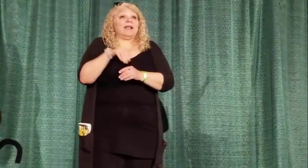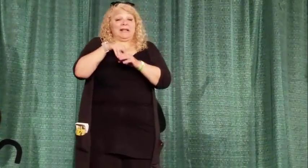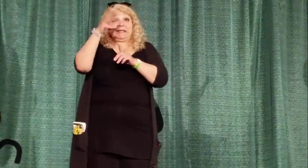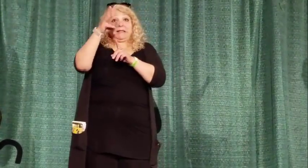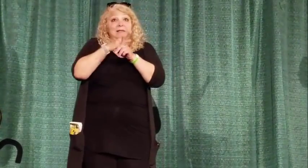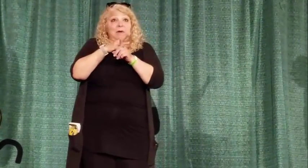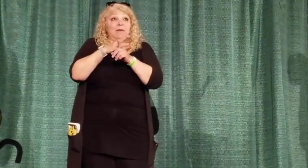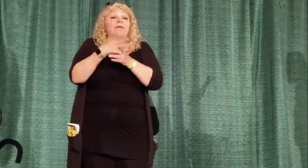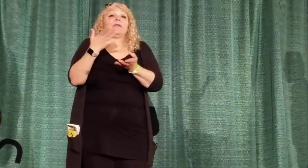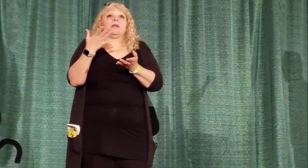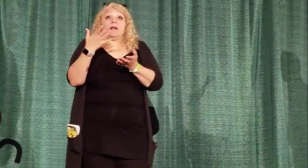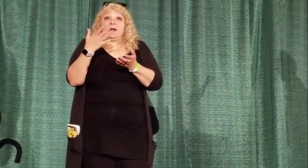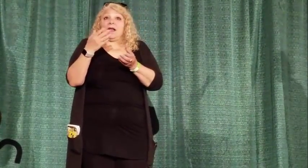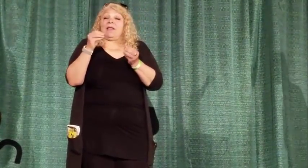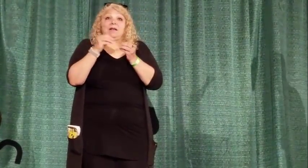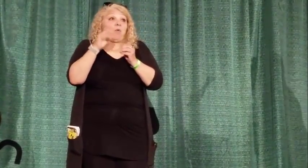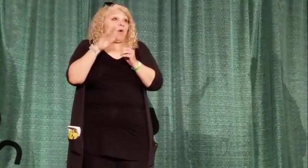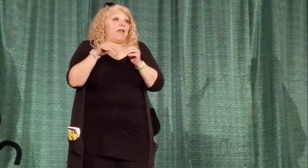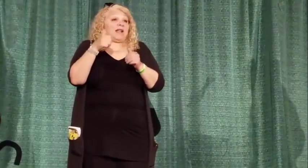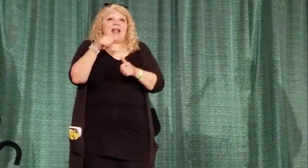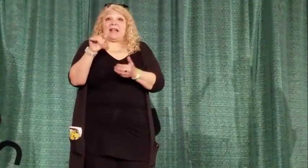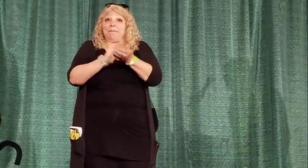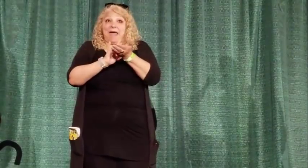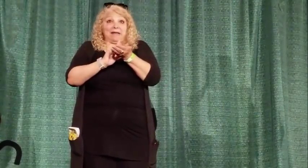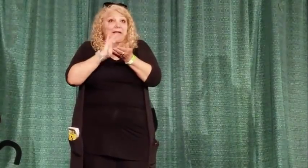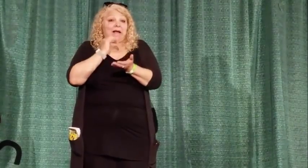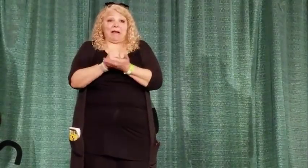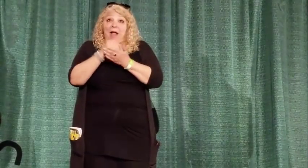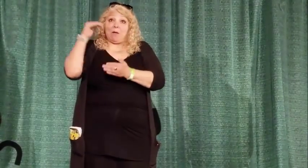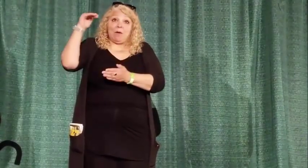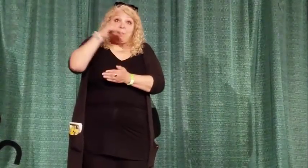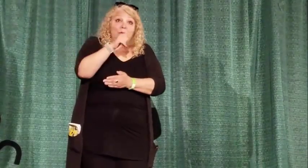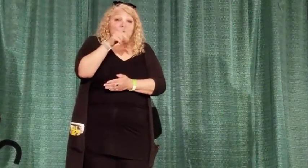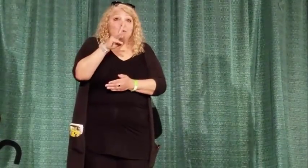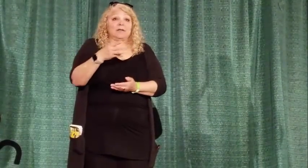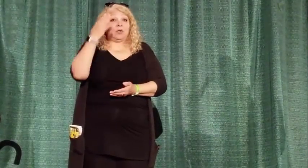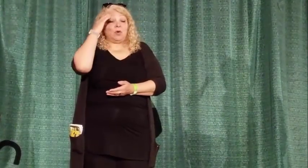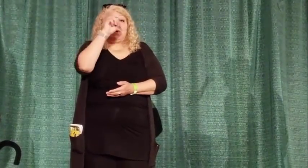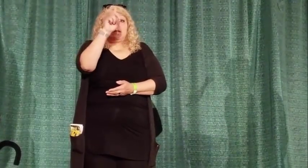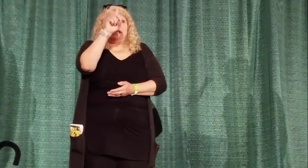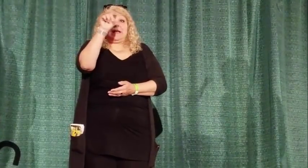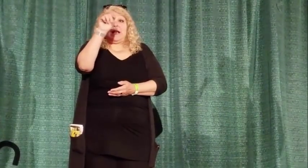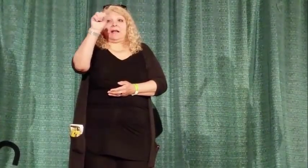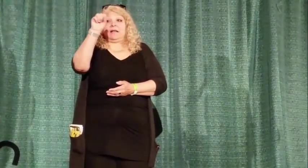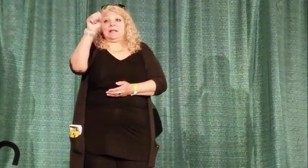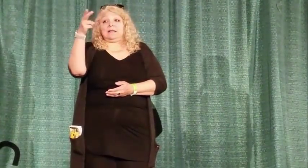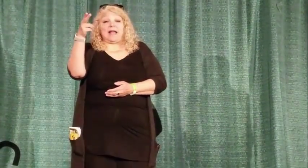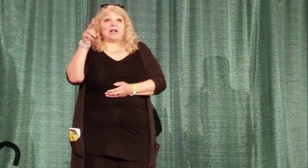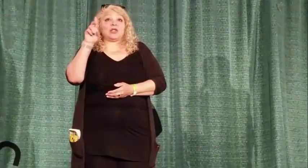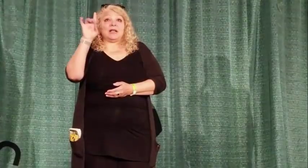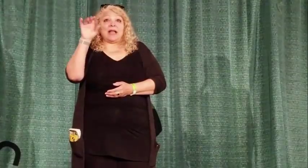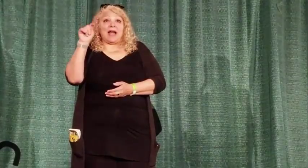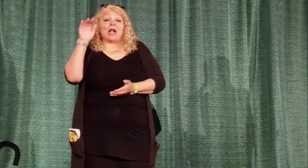months. That's more than any study or any drug. Compared to the DASH diet, which lowers blood pressure too, the low-sodium DASH